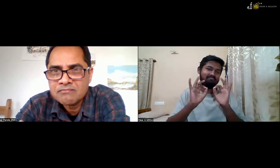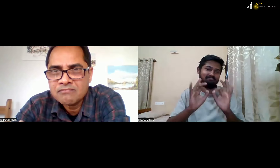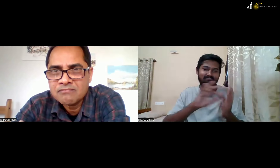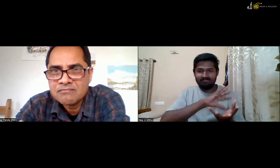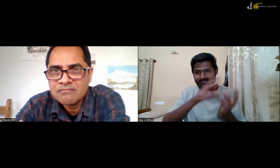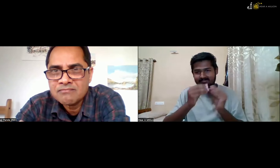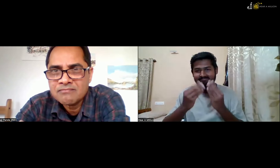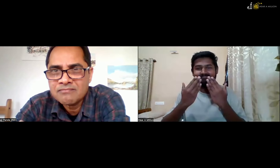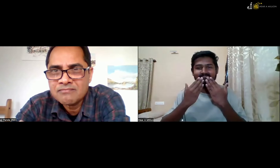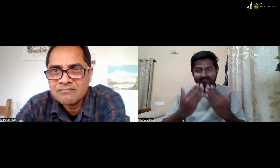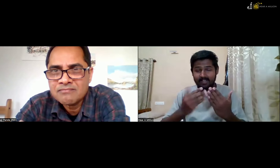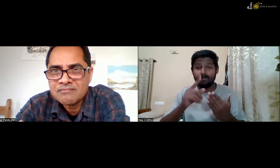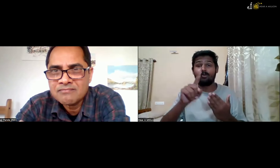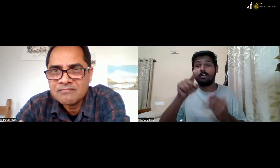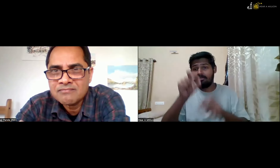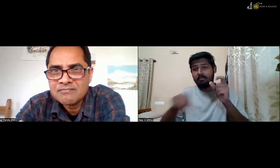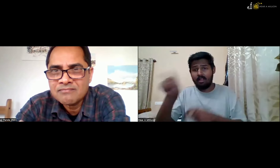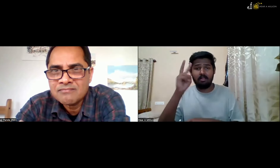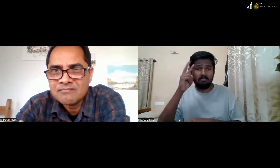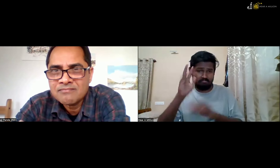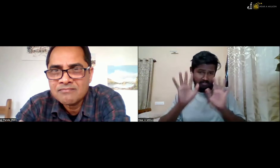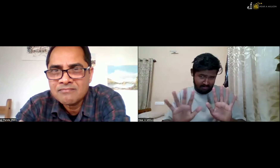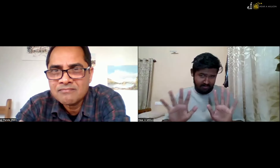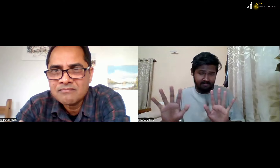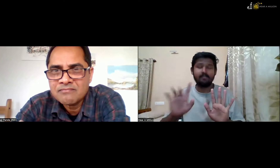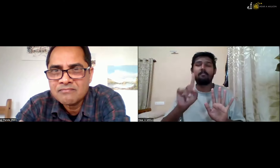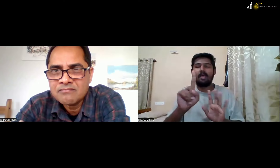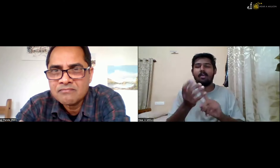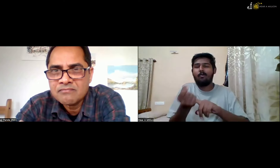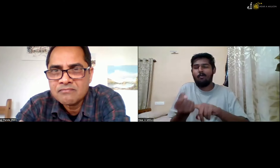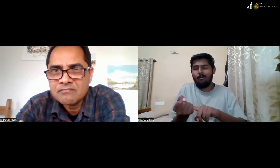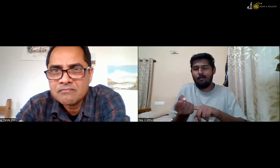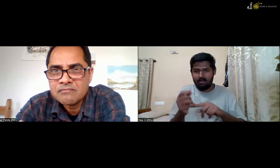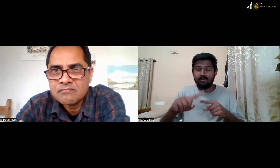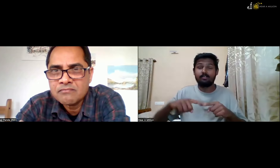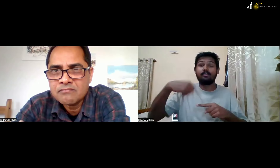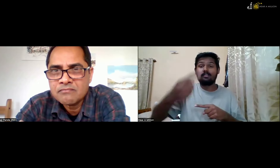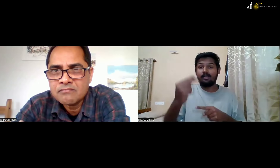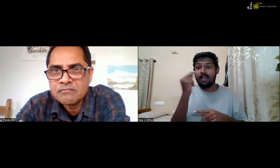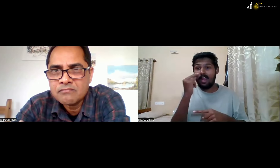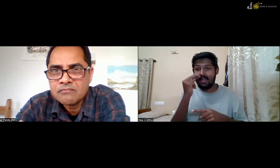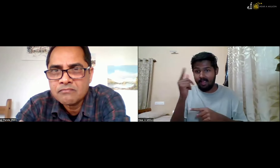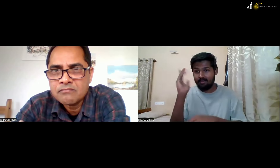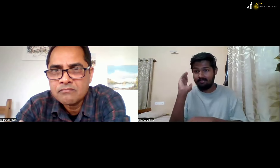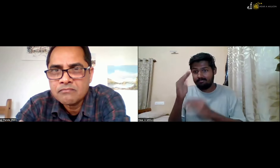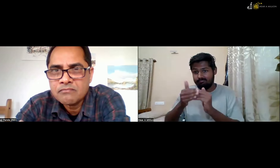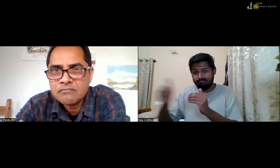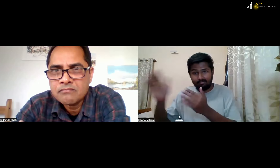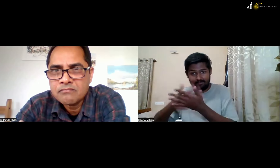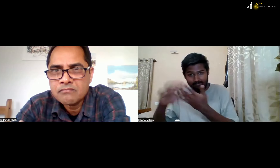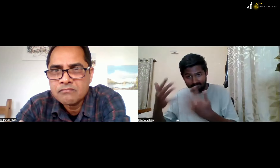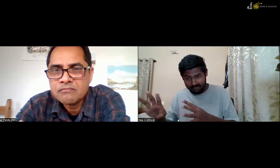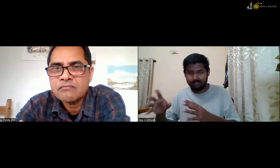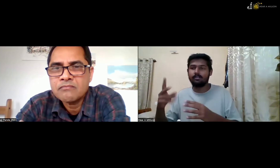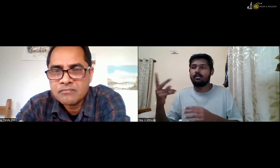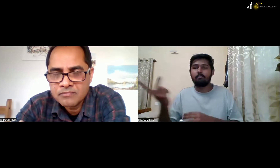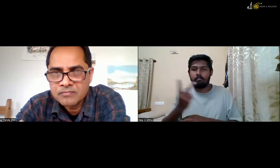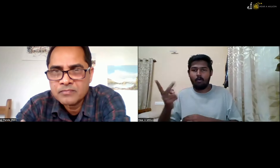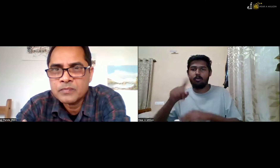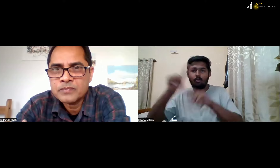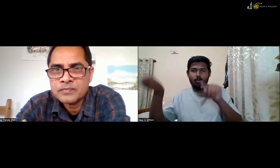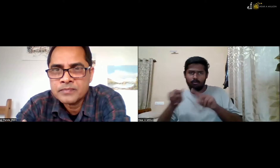to focus on these areas as well. And thank you so much. So there would be questions from the participants, but we would